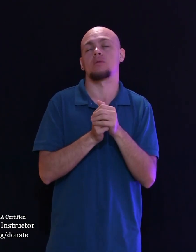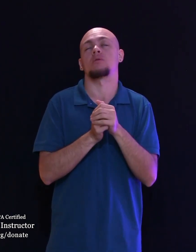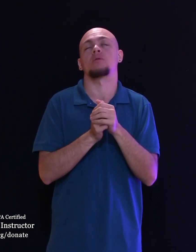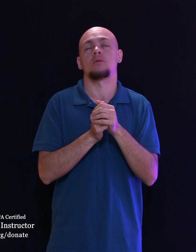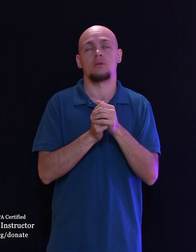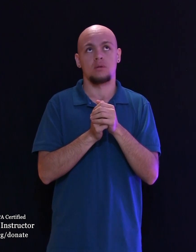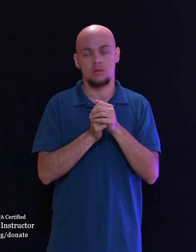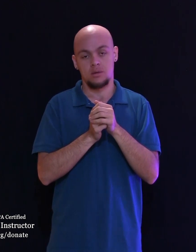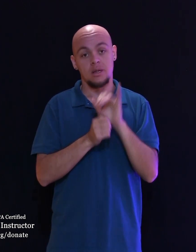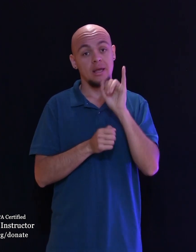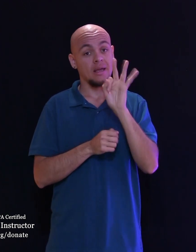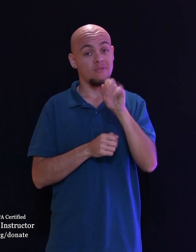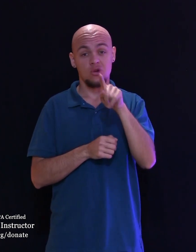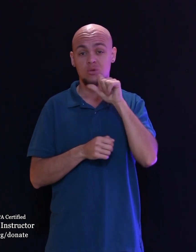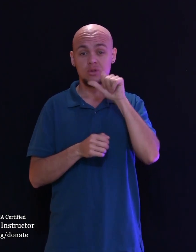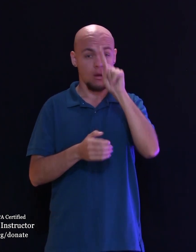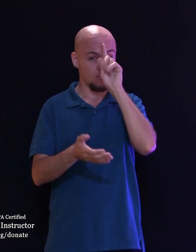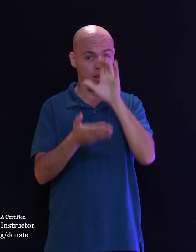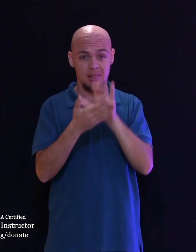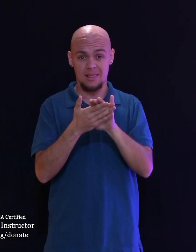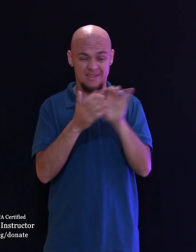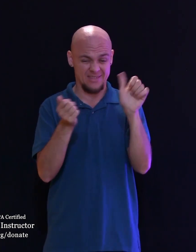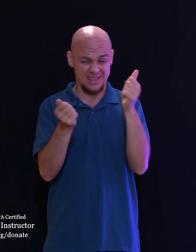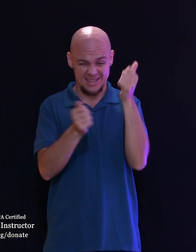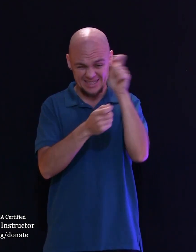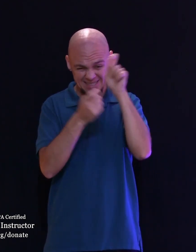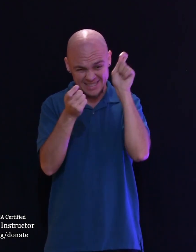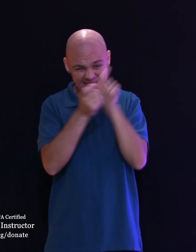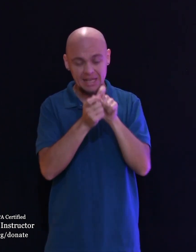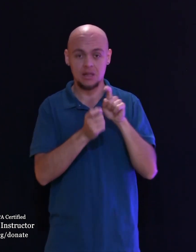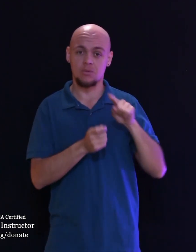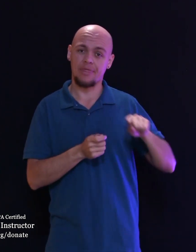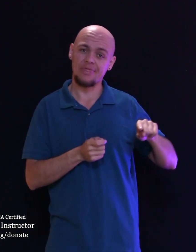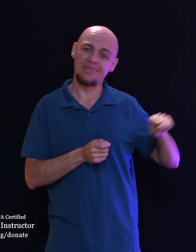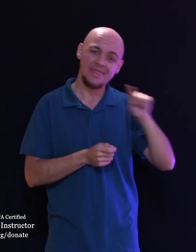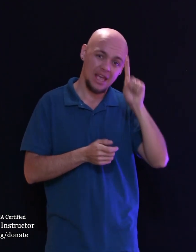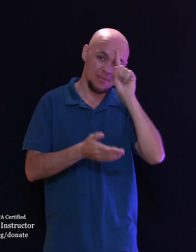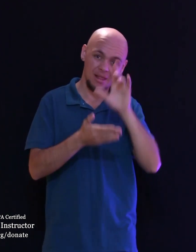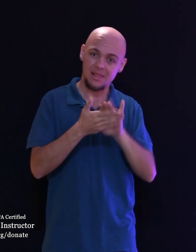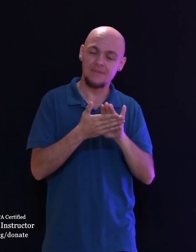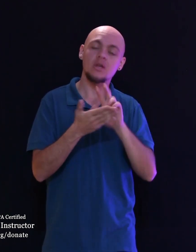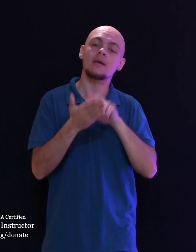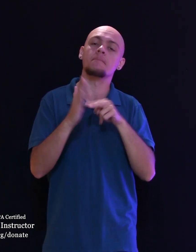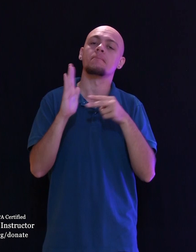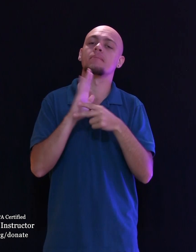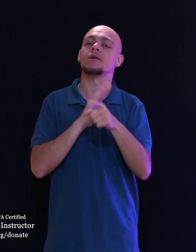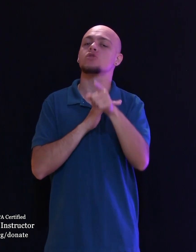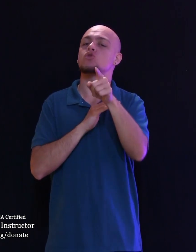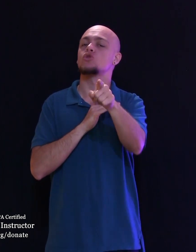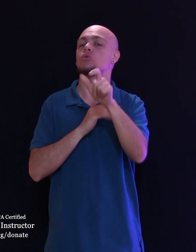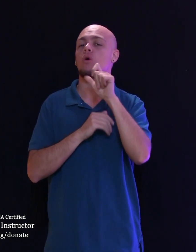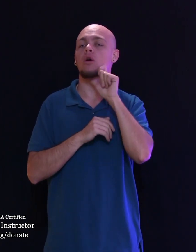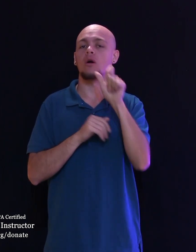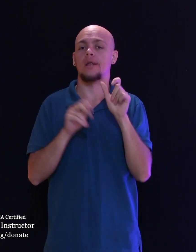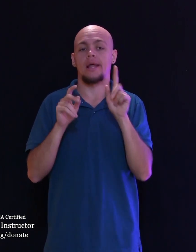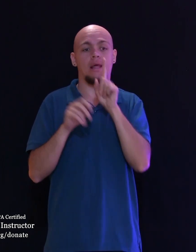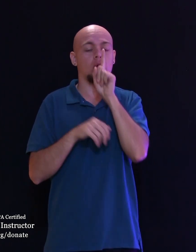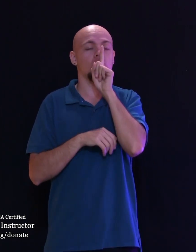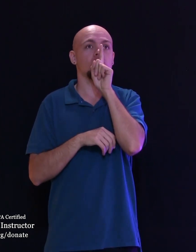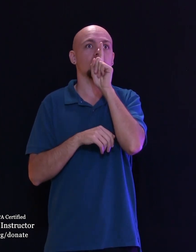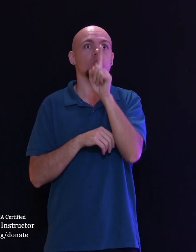God help you if you don't believe exactly everything they believe. Because that means you are not